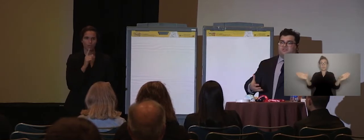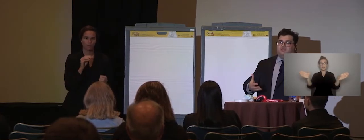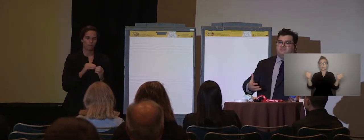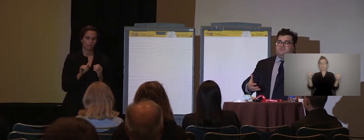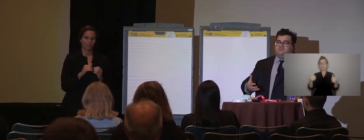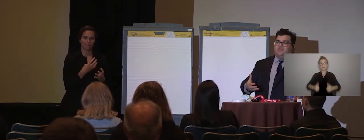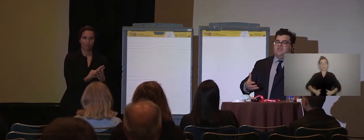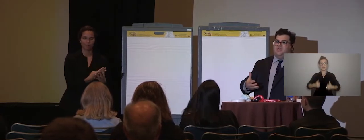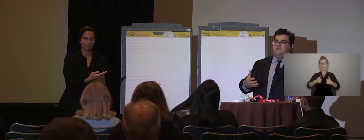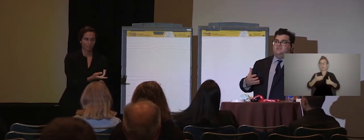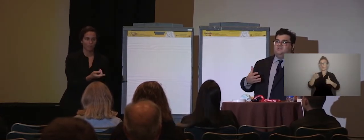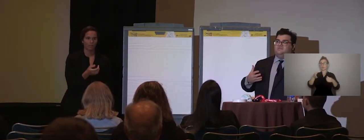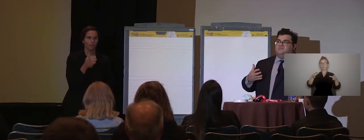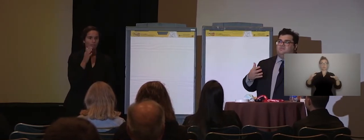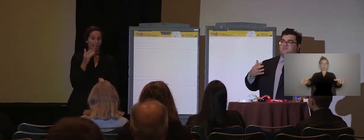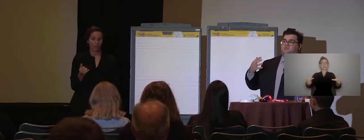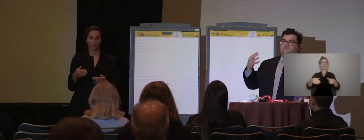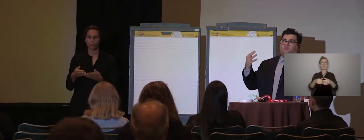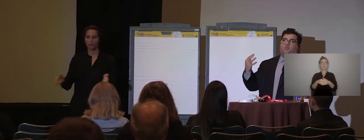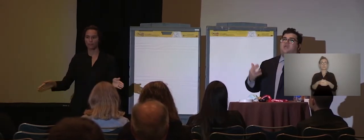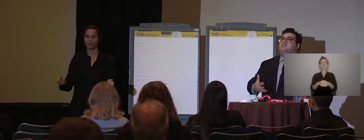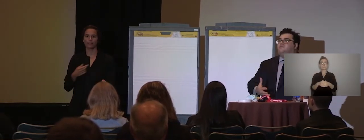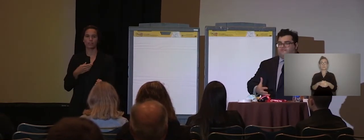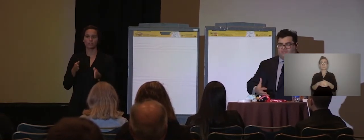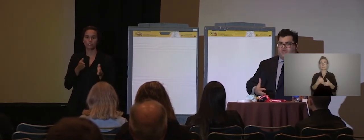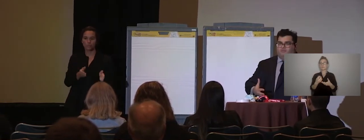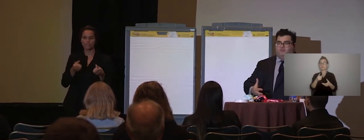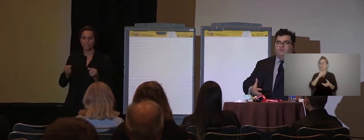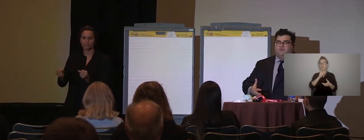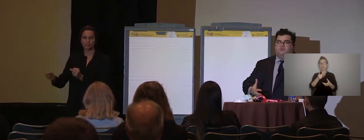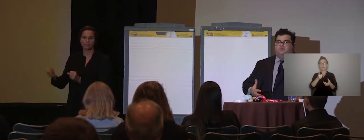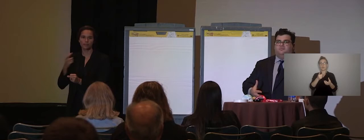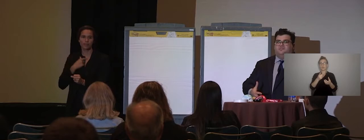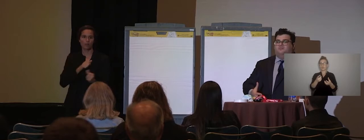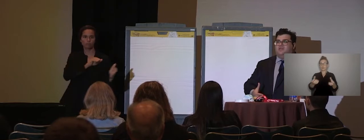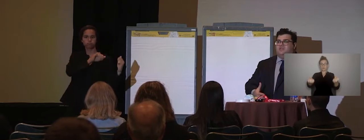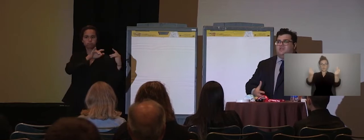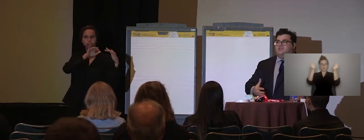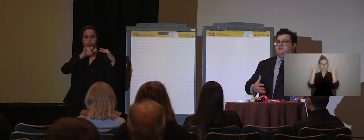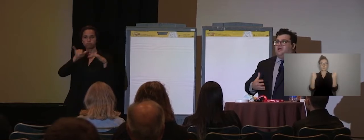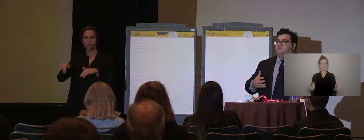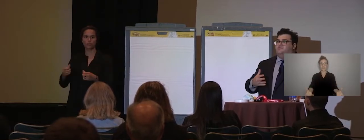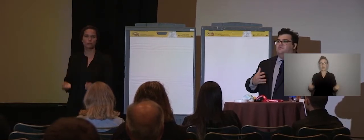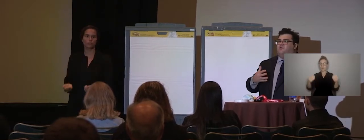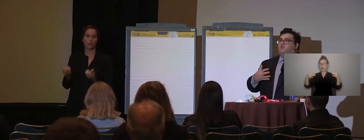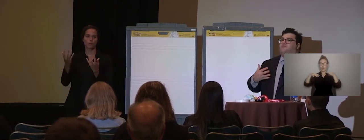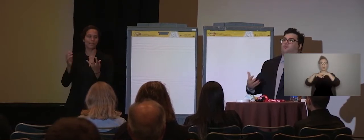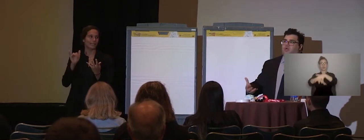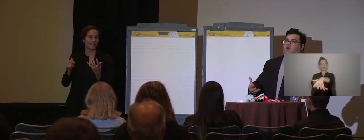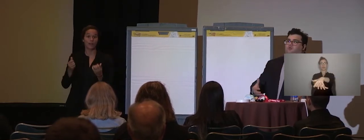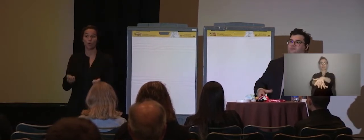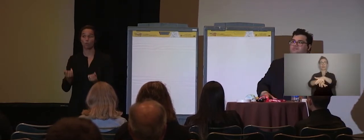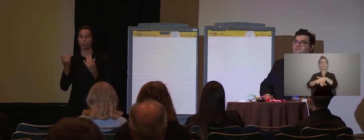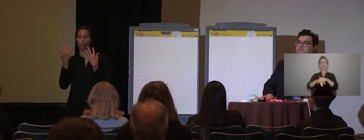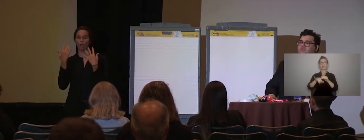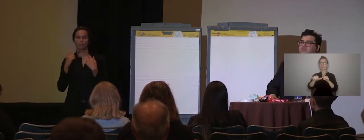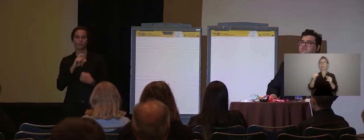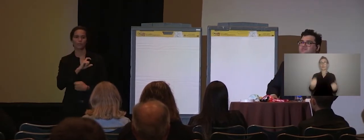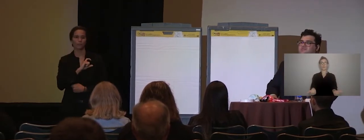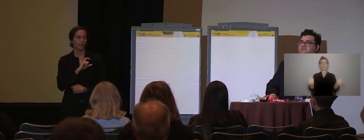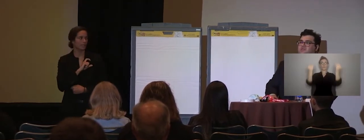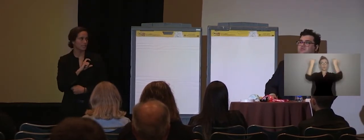the streets, and it was a wave of them. So many, and it kind of overwhelmed